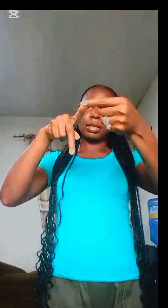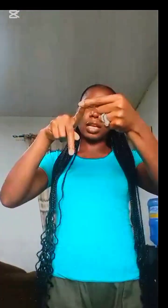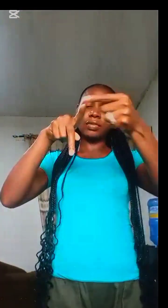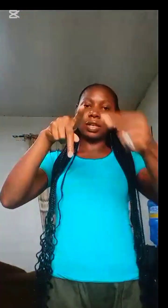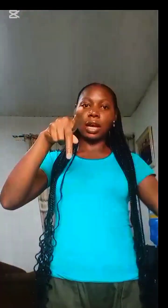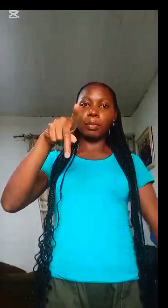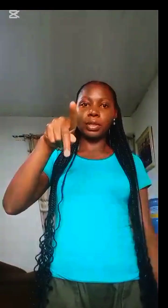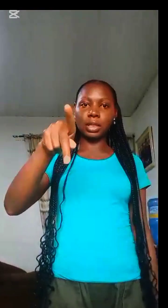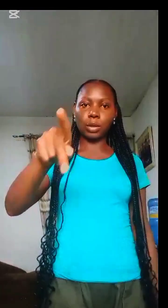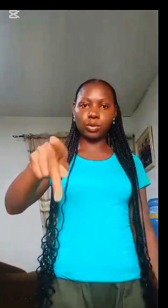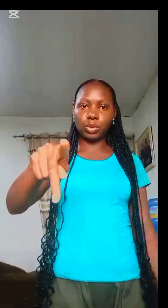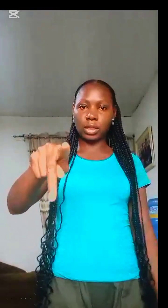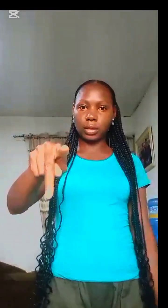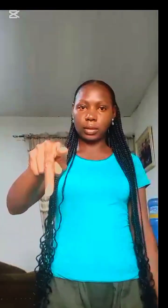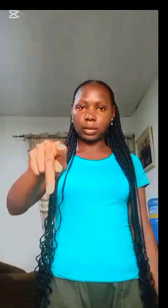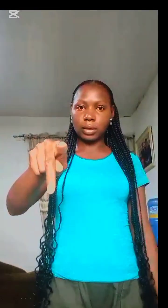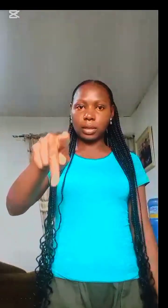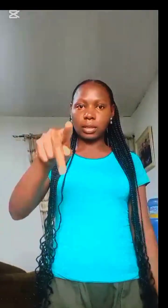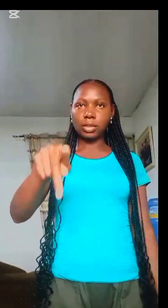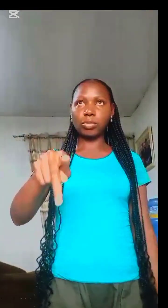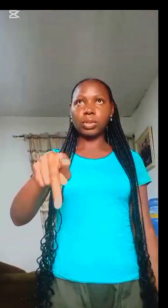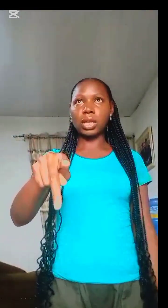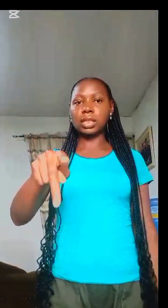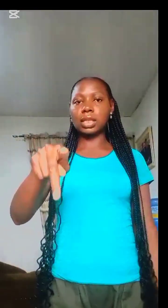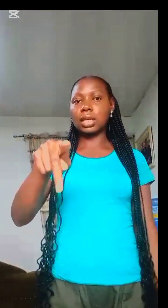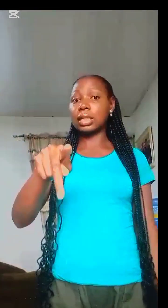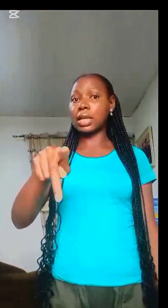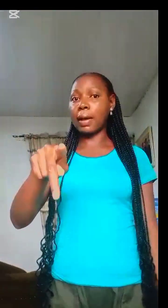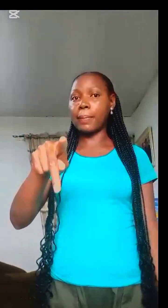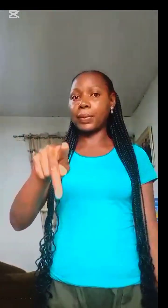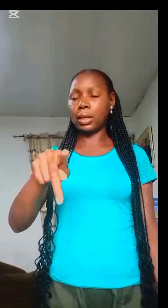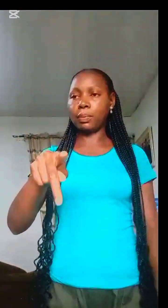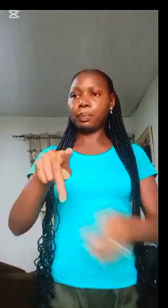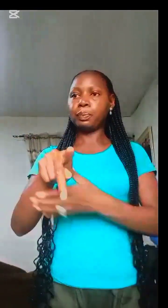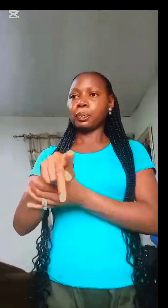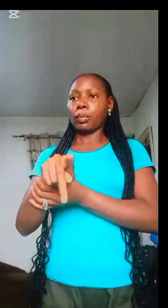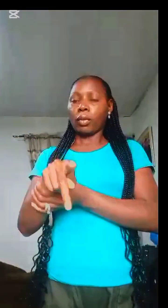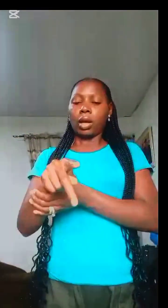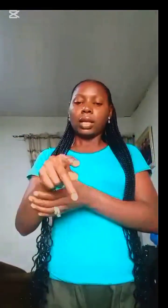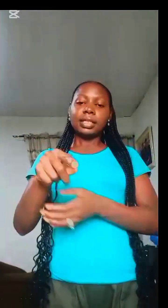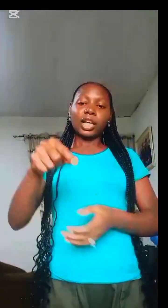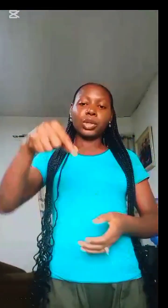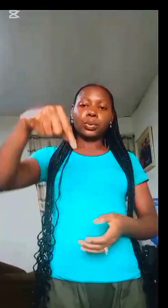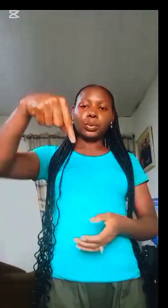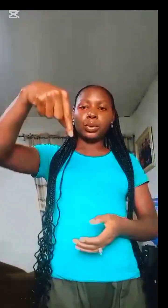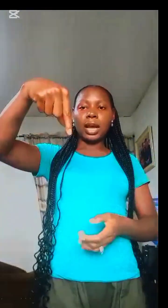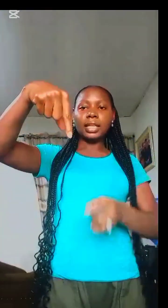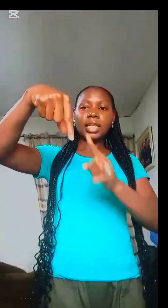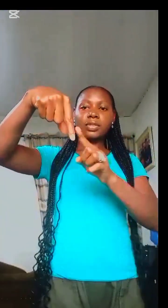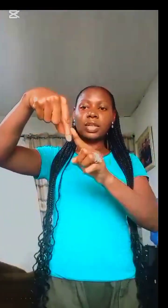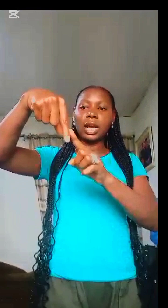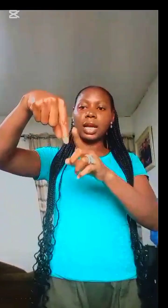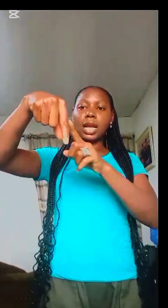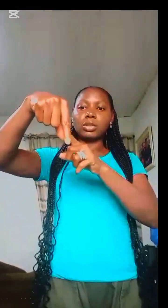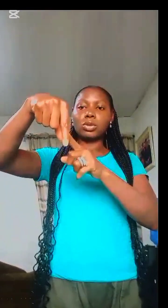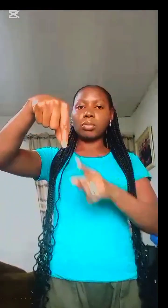index finger pointing out straight. This represents letter P. Letter Q. Our index finger and our thumb